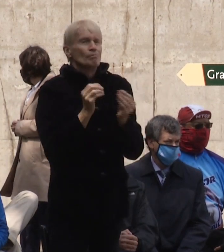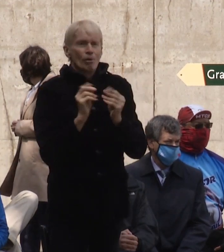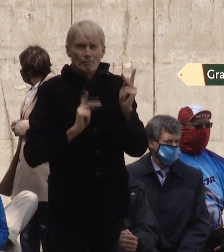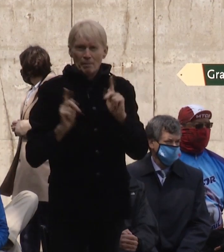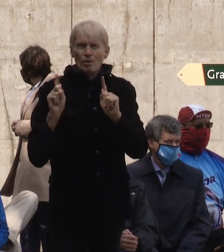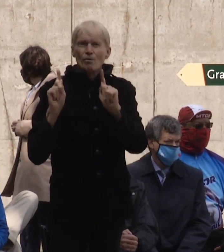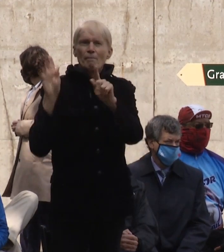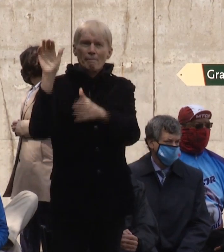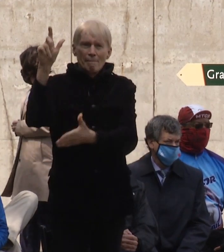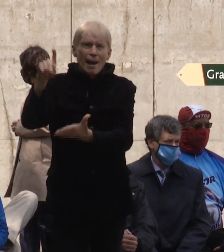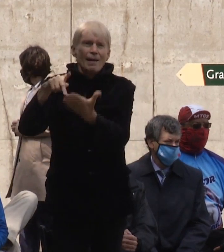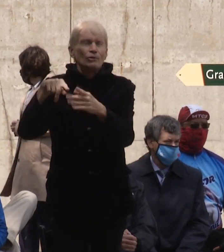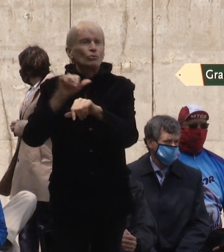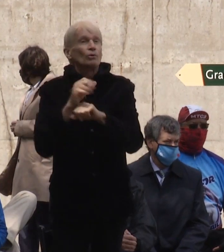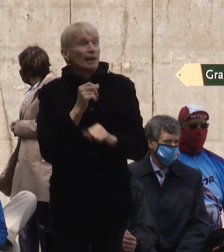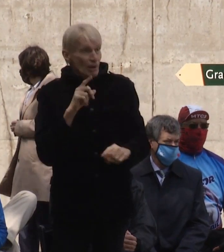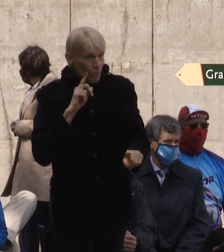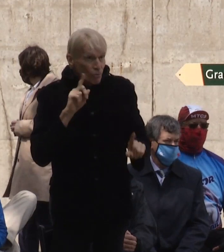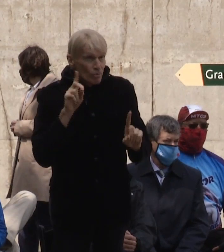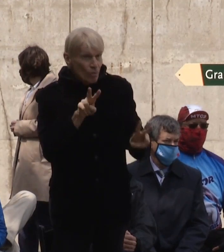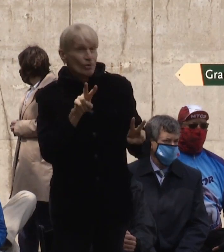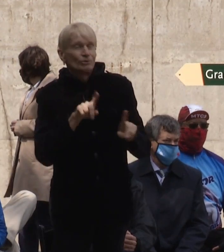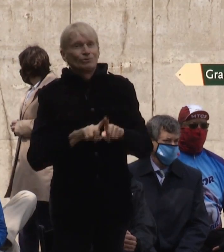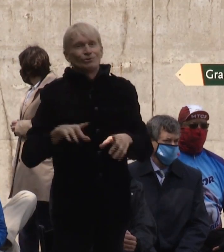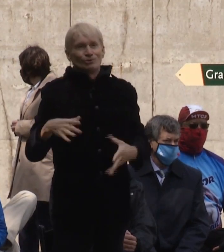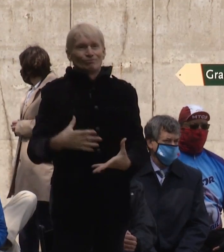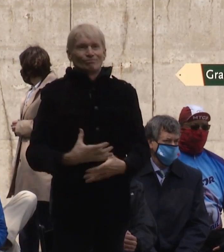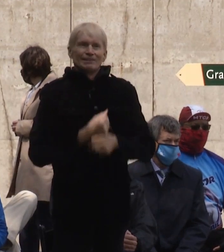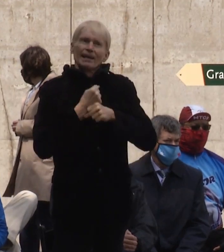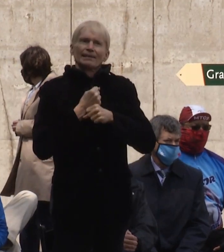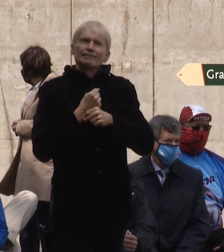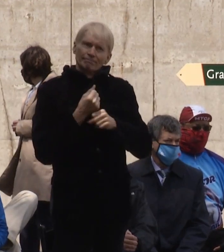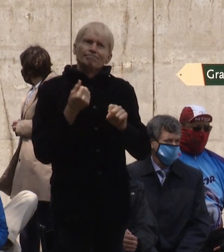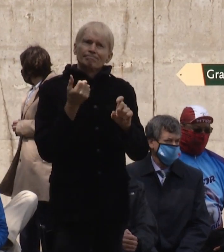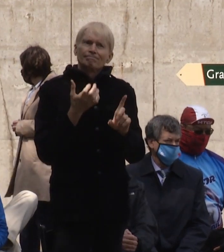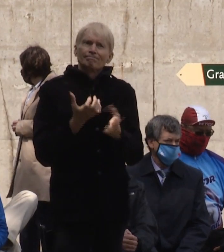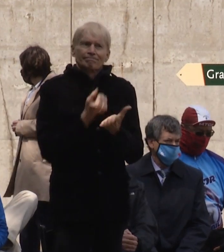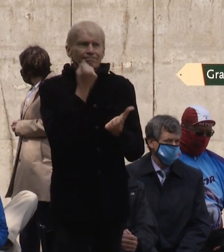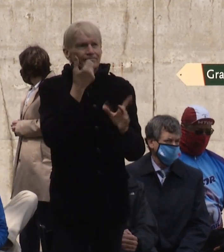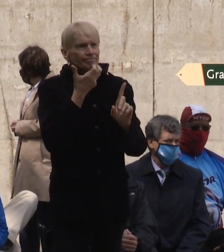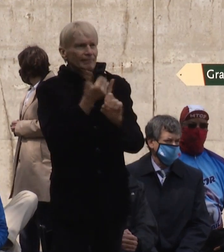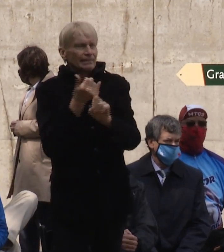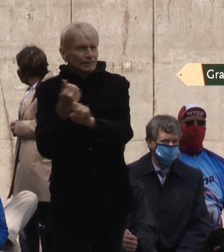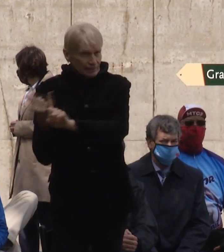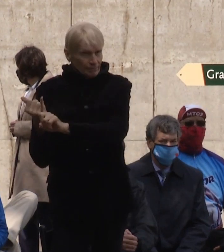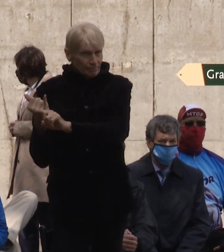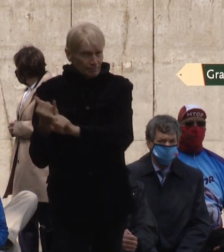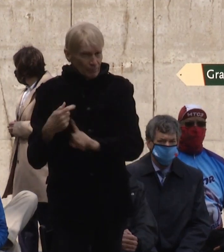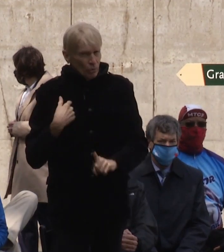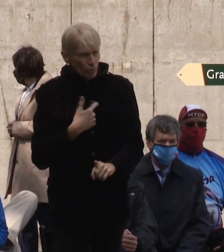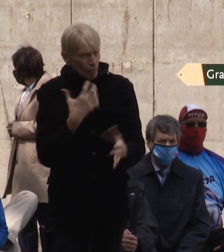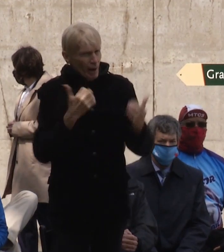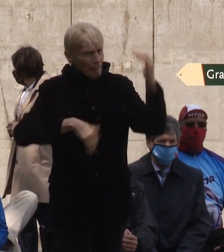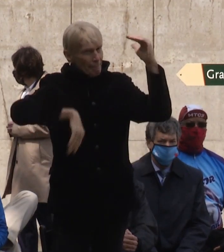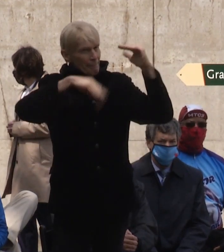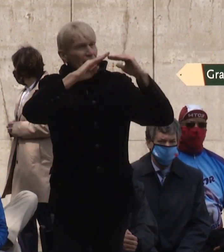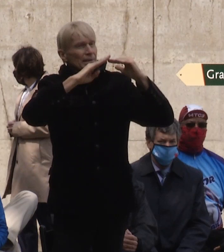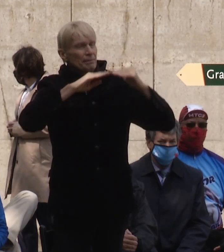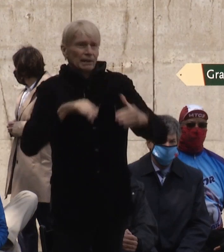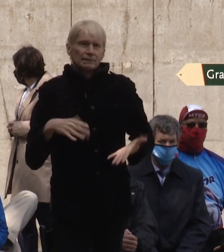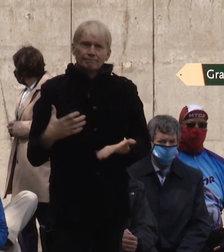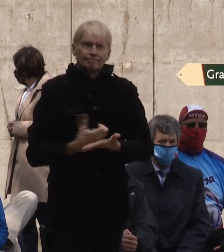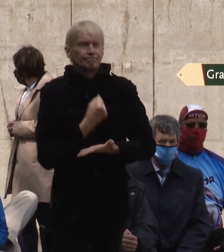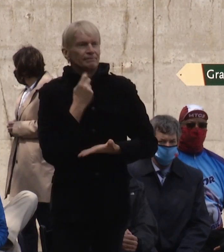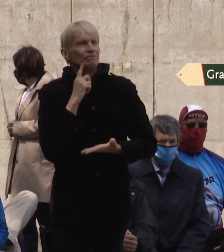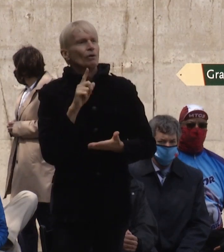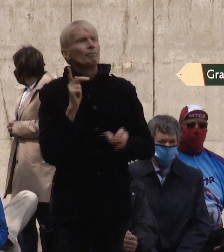take advantage of this life-saving vaccine as possible. But we want to maximize the opportunities for